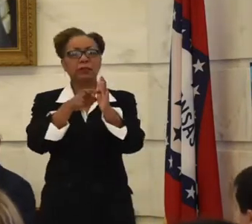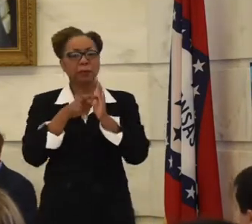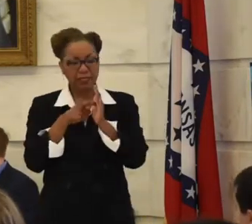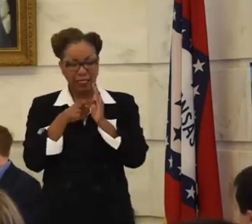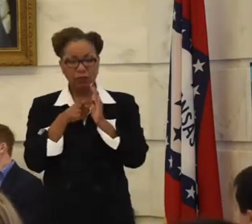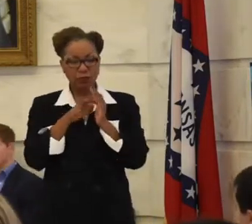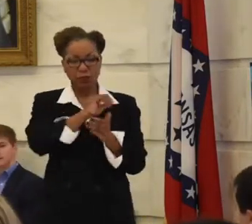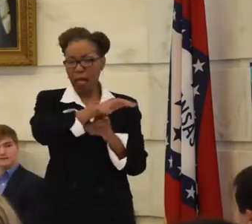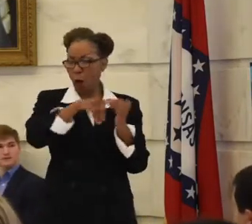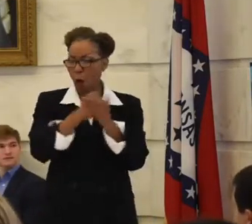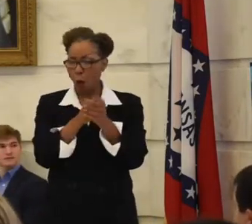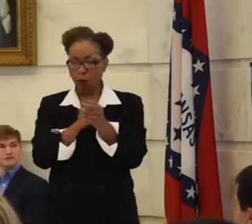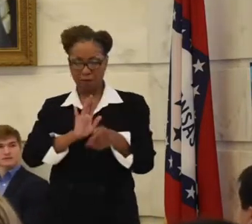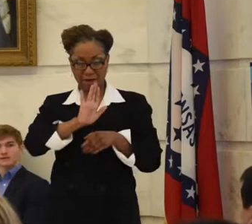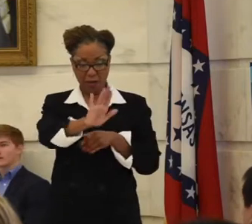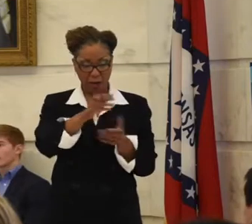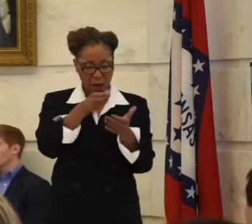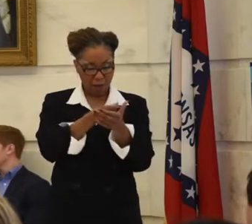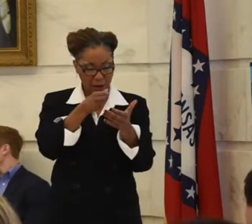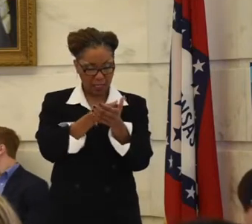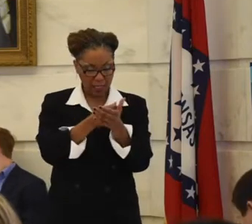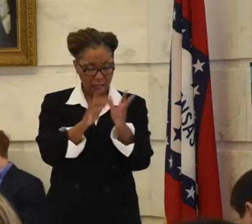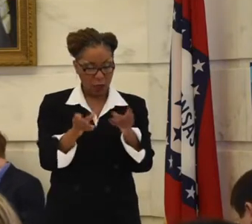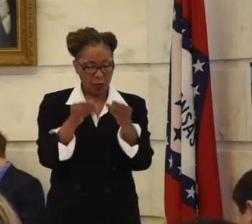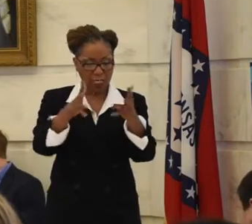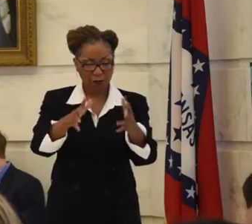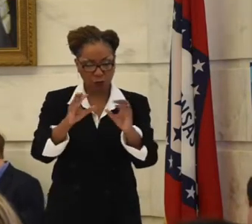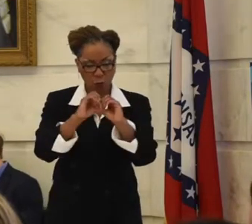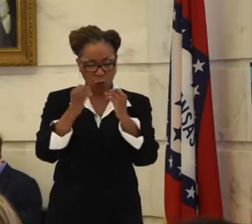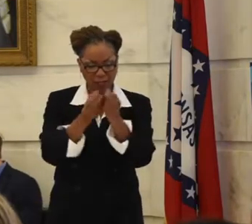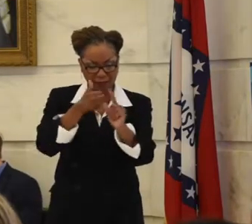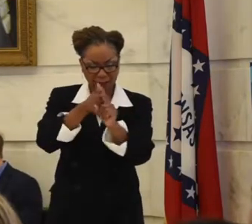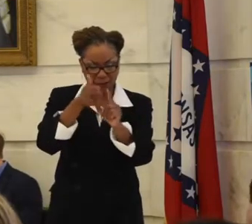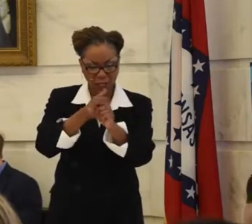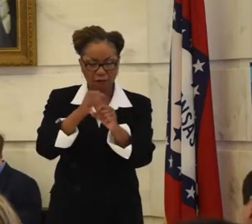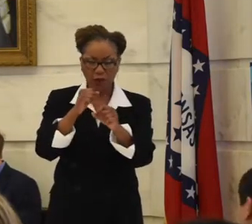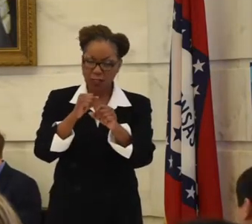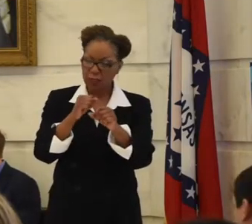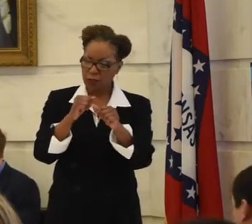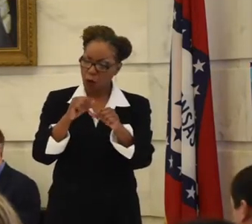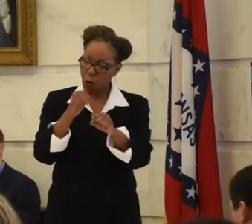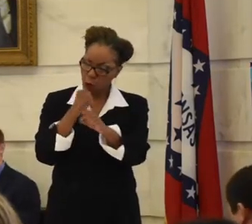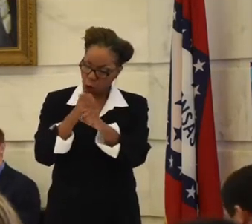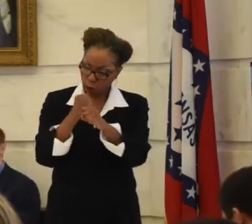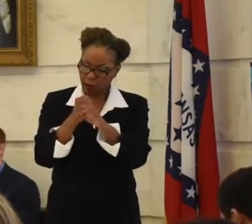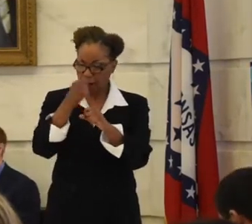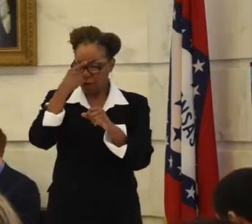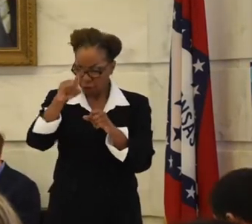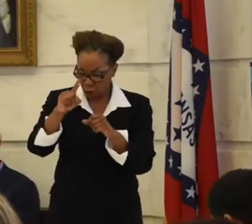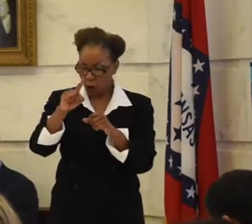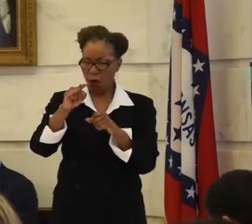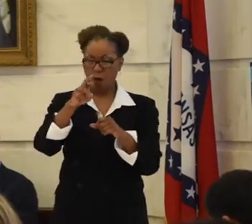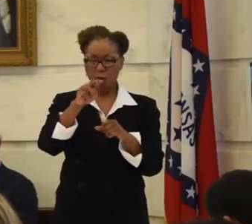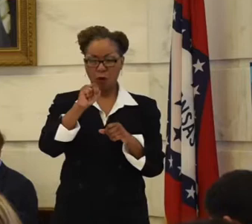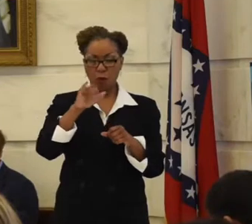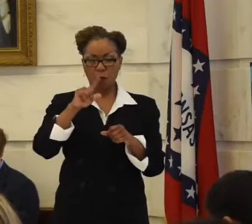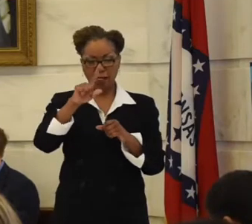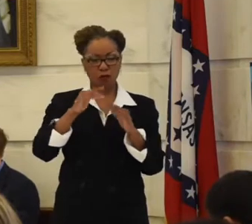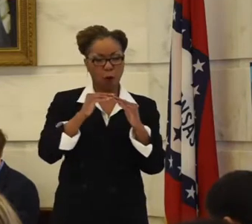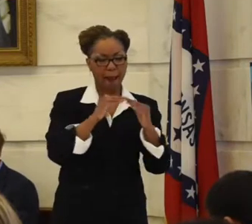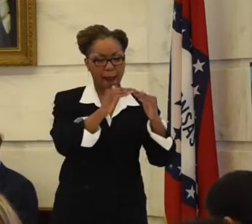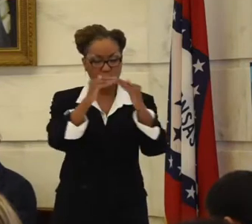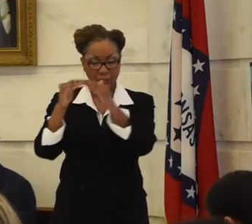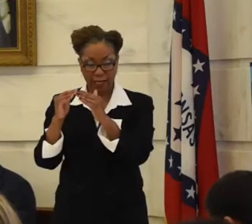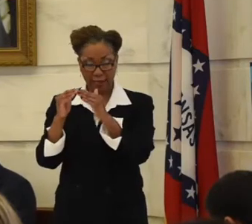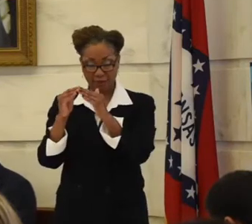That were working towards racial equity. And as